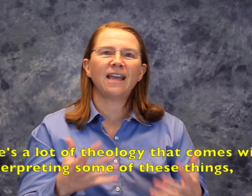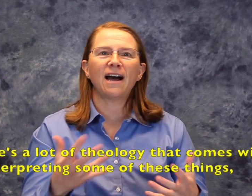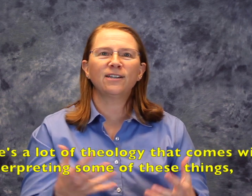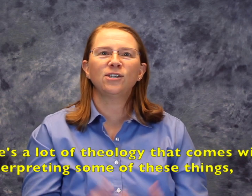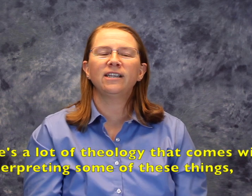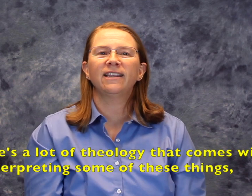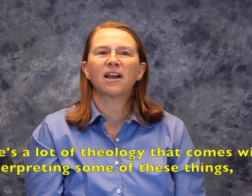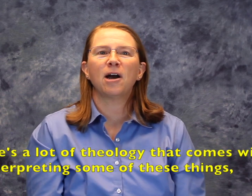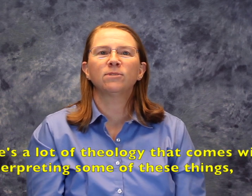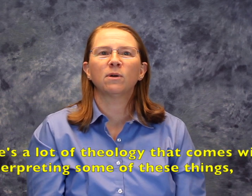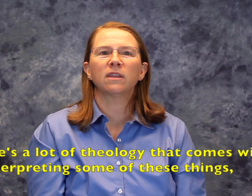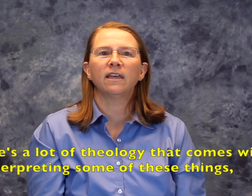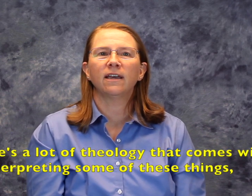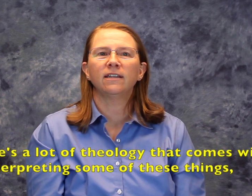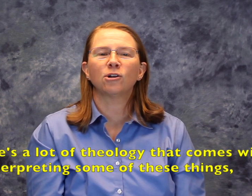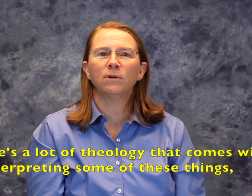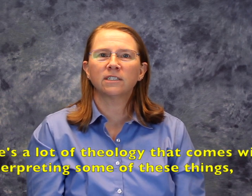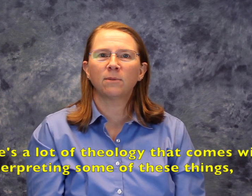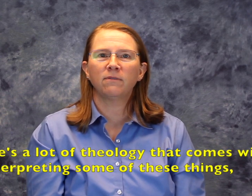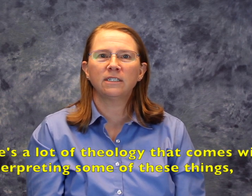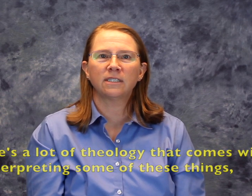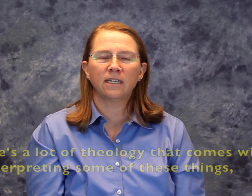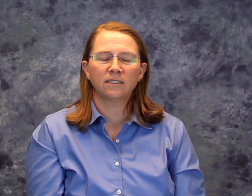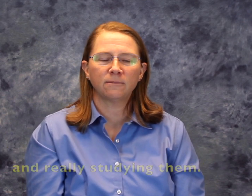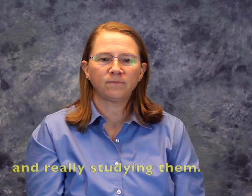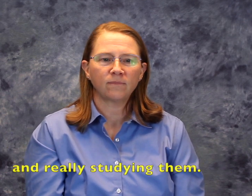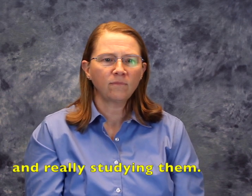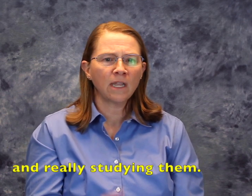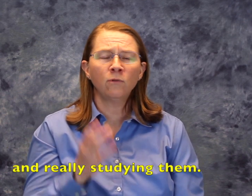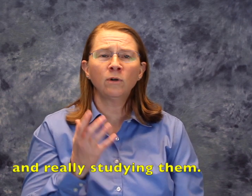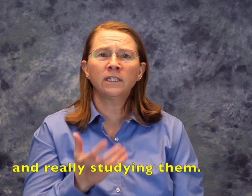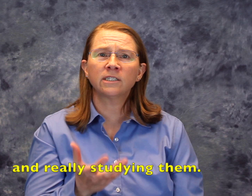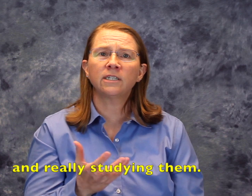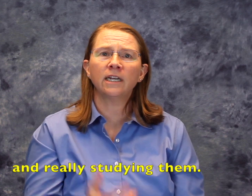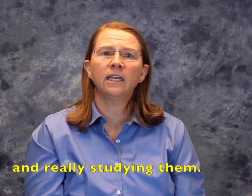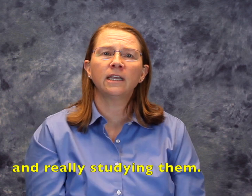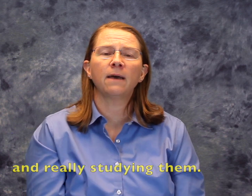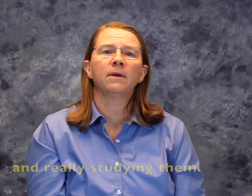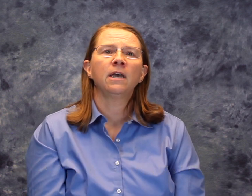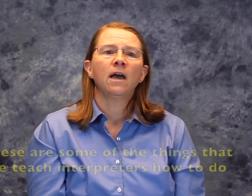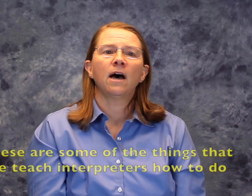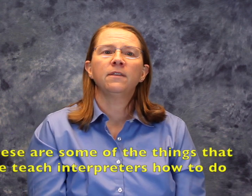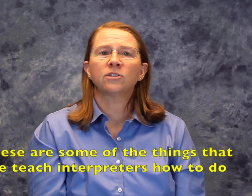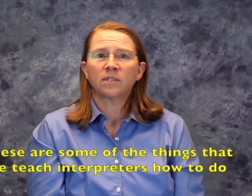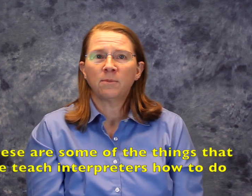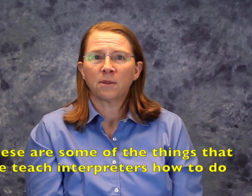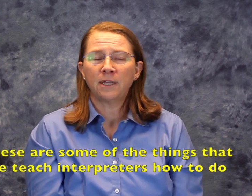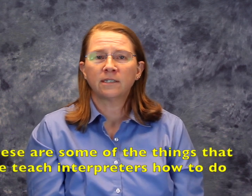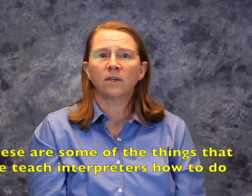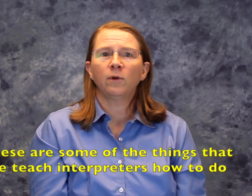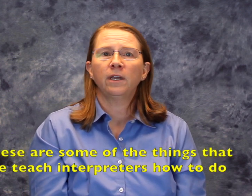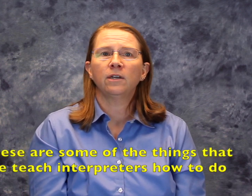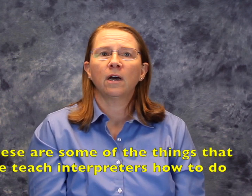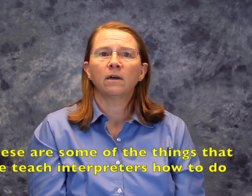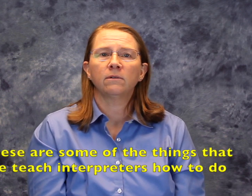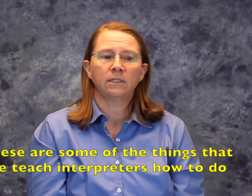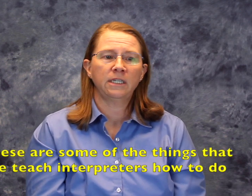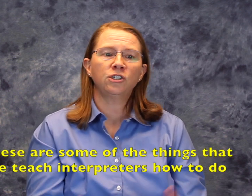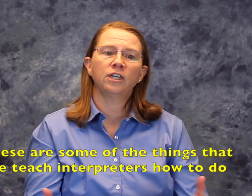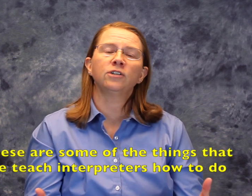theology that comes with interpreting some of these things and really studying them. These are some of the things that we teach